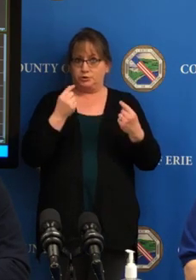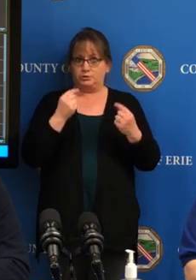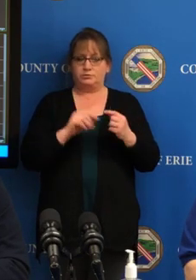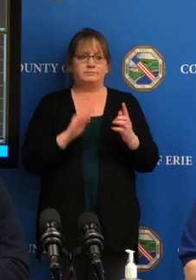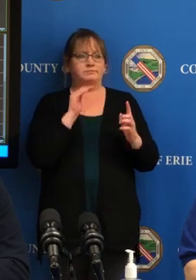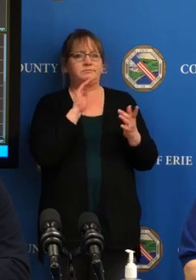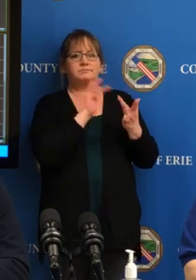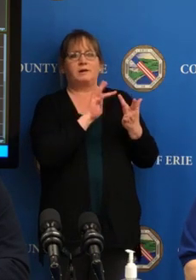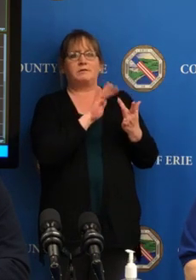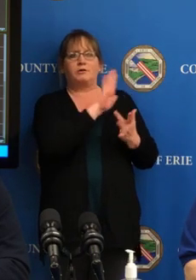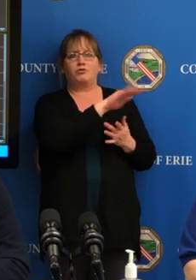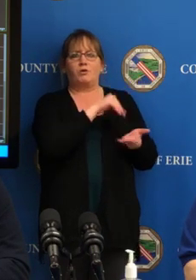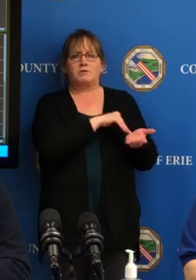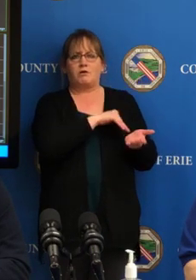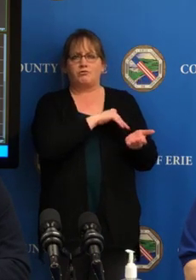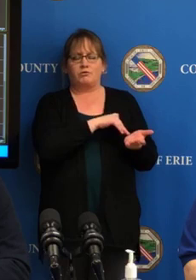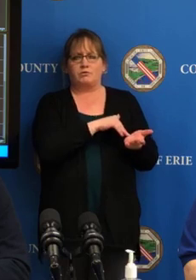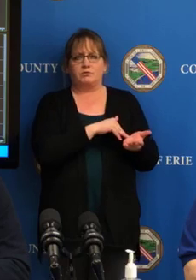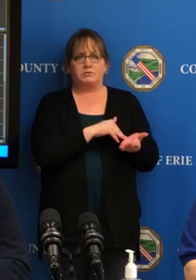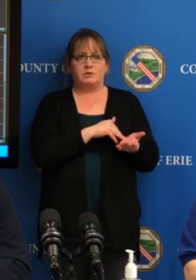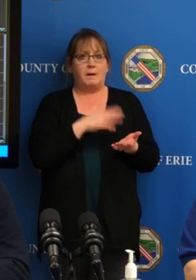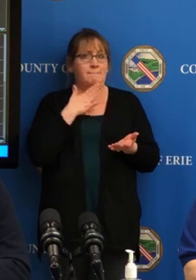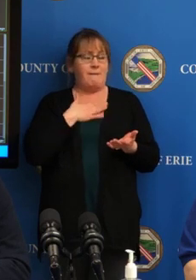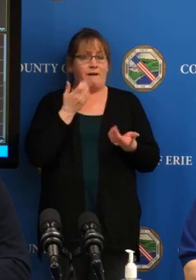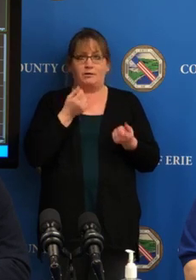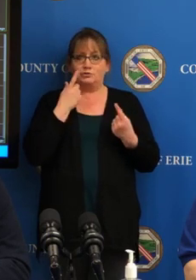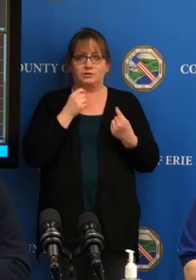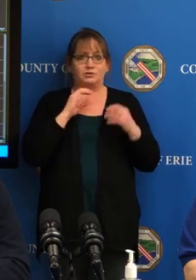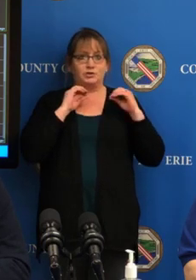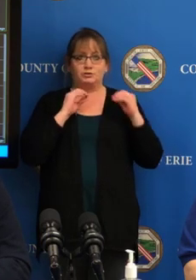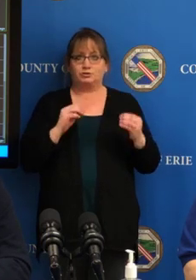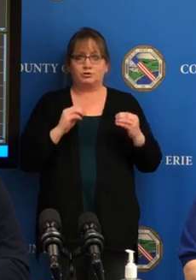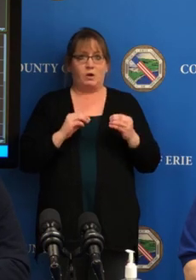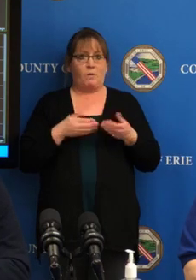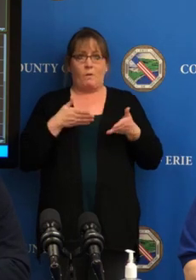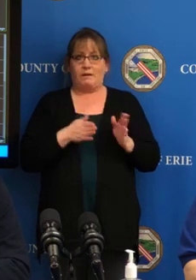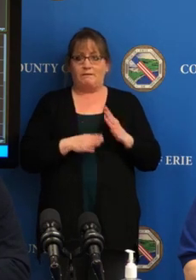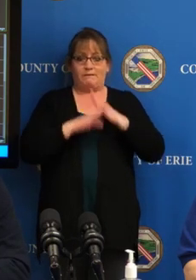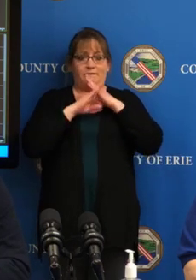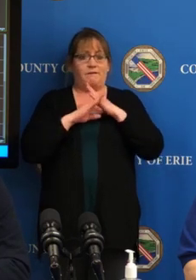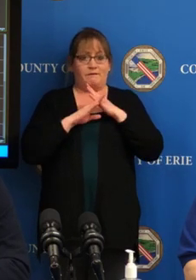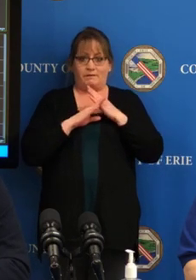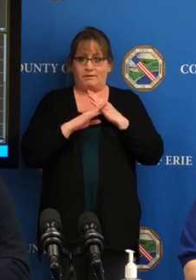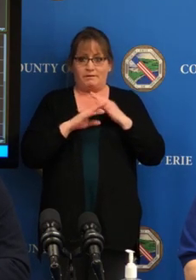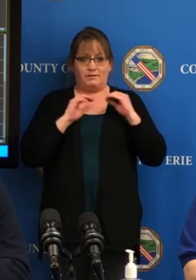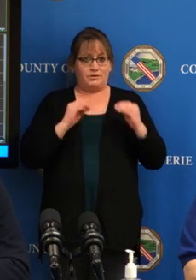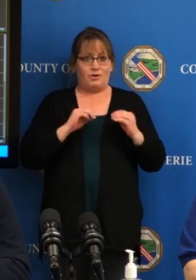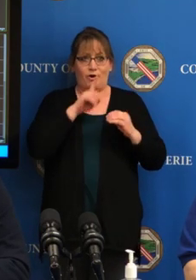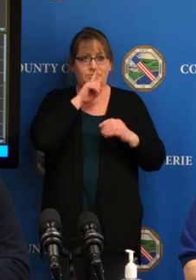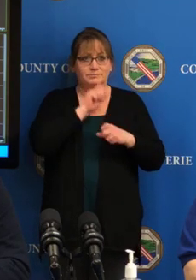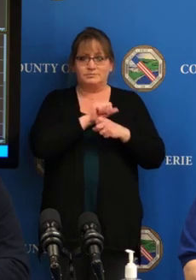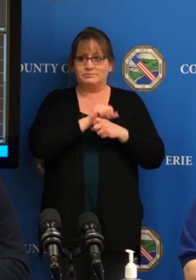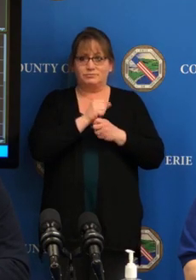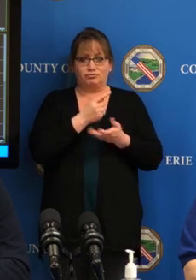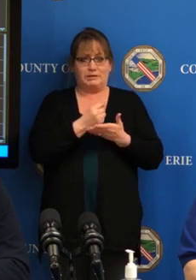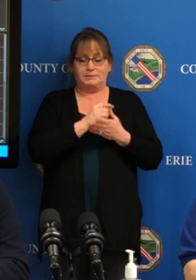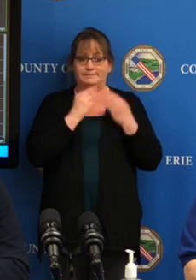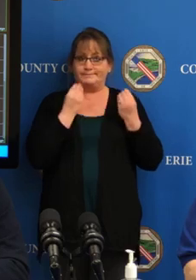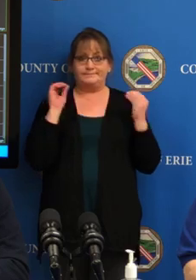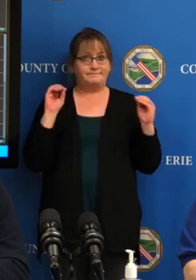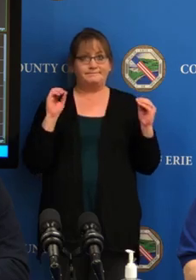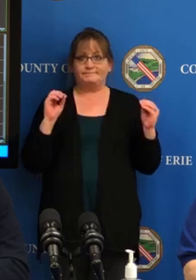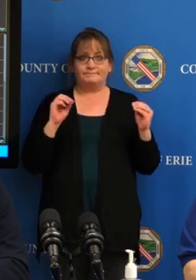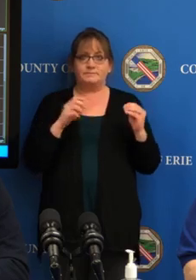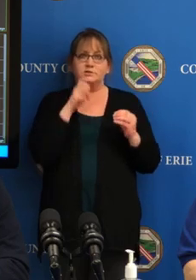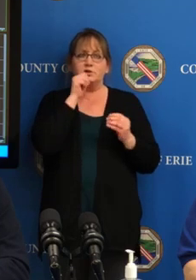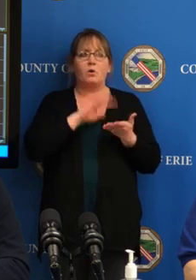now my understanding is there is no vaccine, there is no real treatment for this. They're experimenting with different things, but just don't go out there and take something